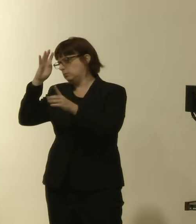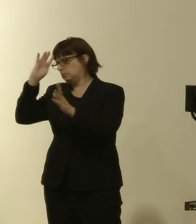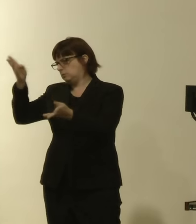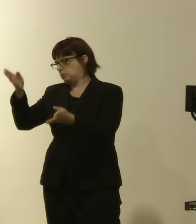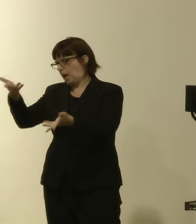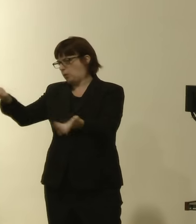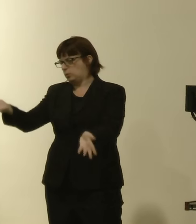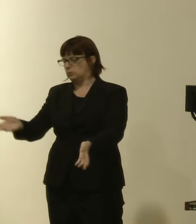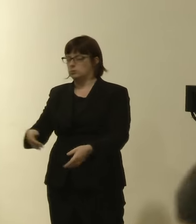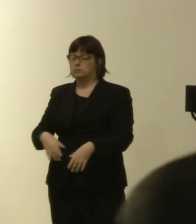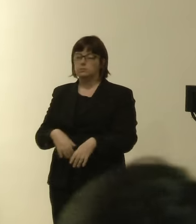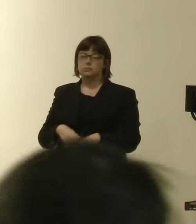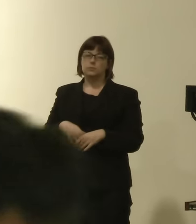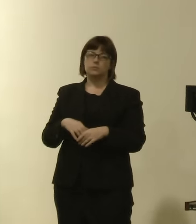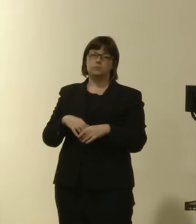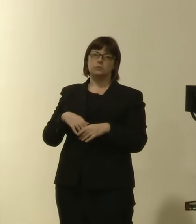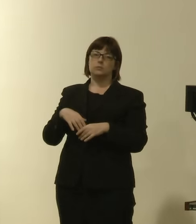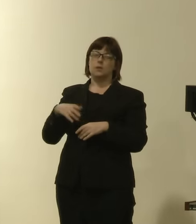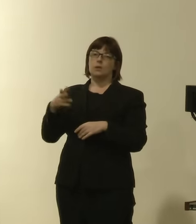So